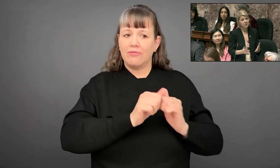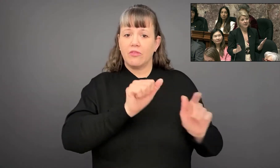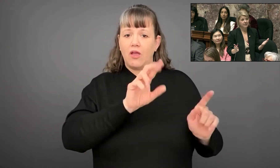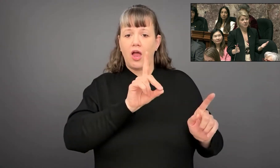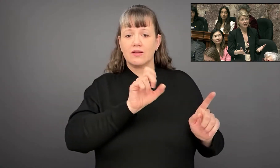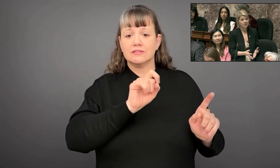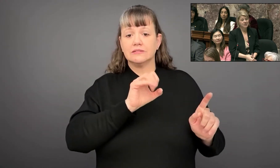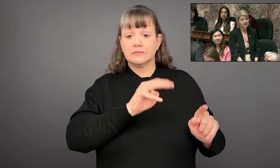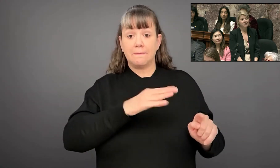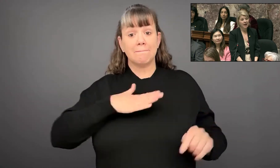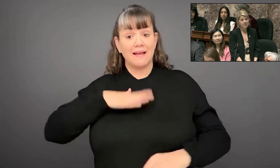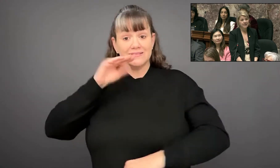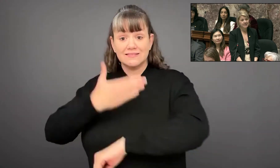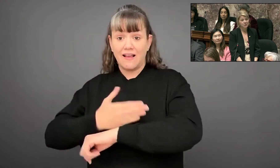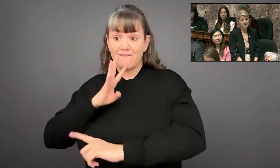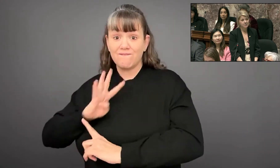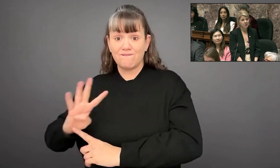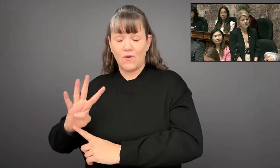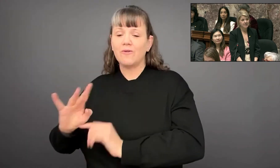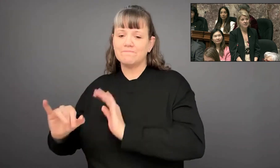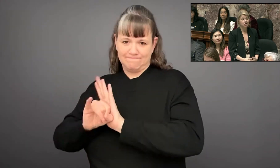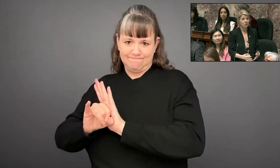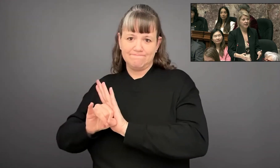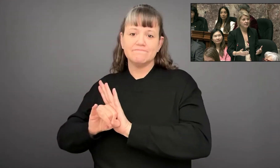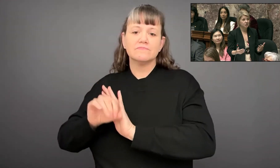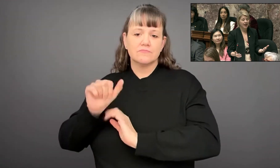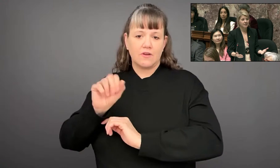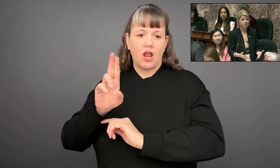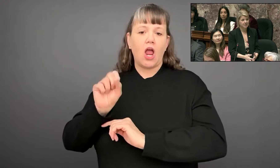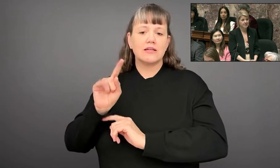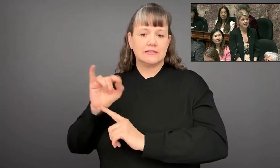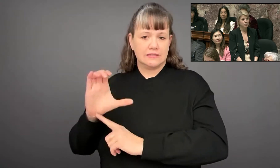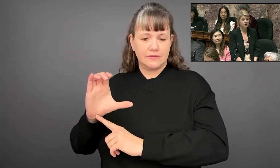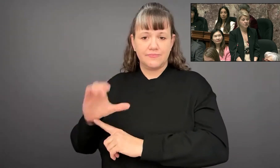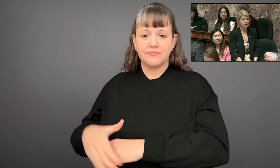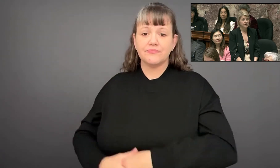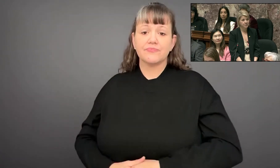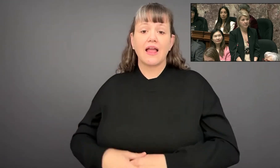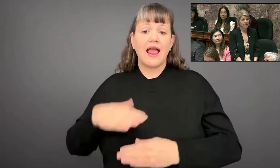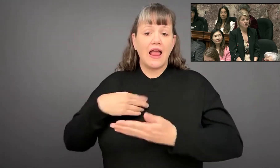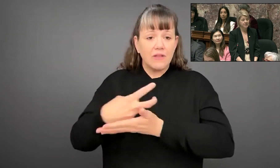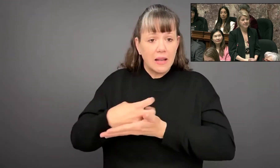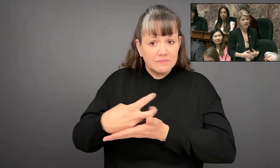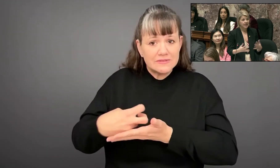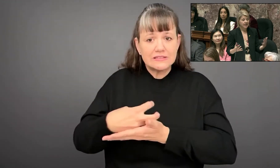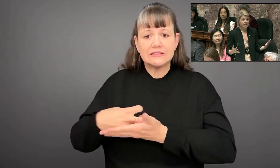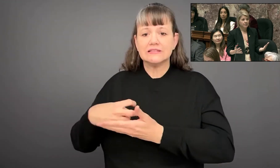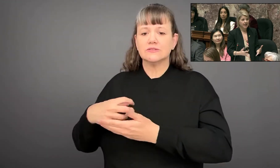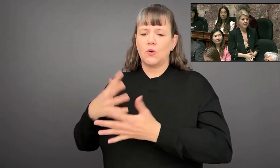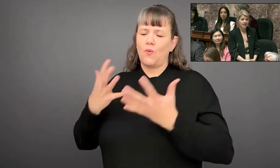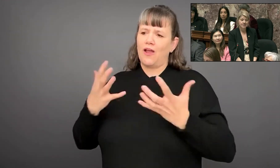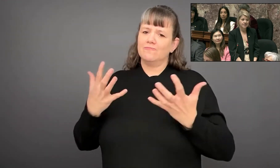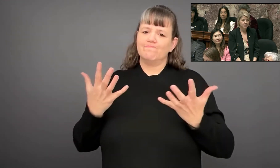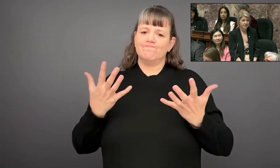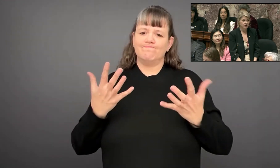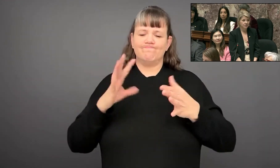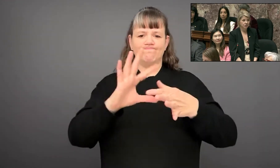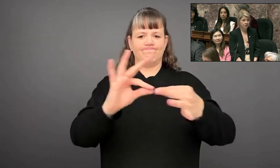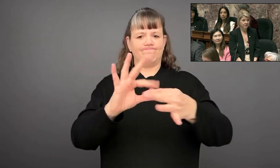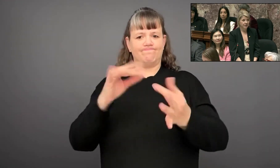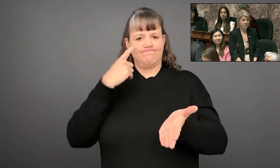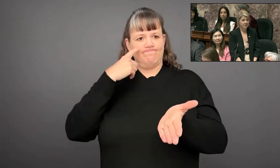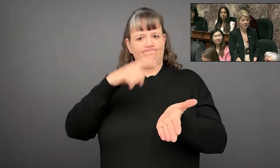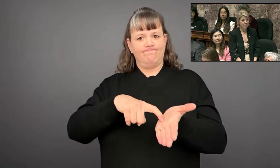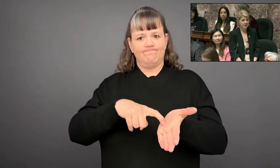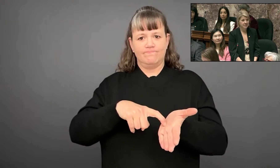I just want to give a shout out to the families who experience the joy, the challenges, the service providers. In my capacity as Minister of